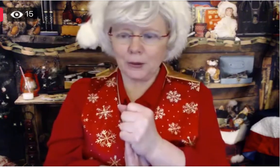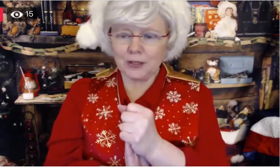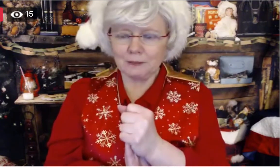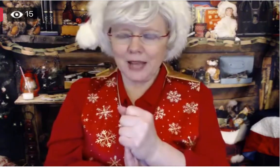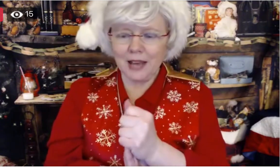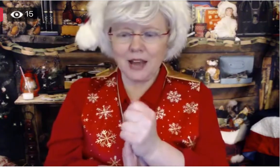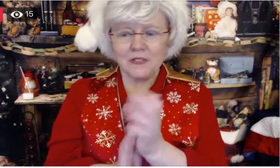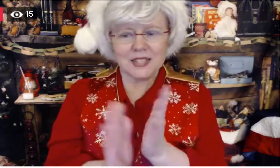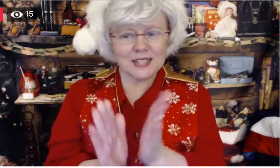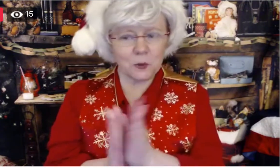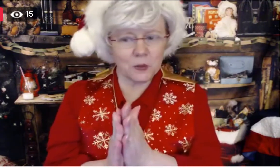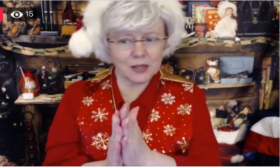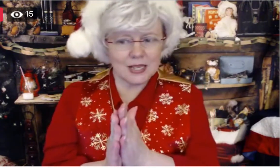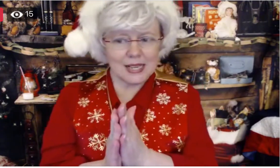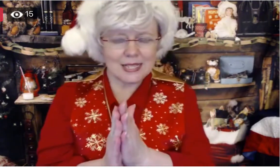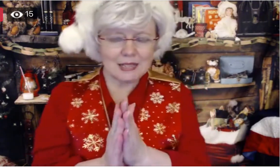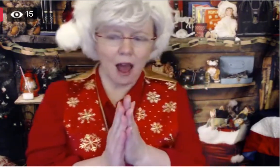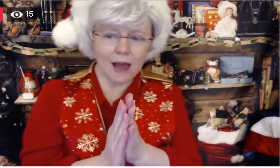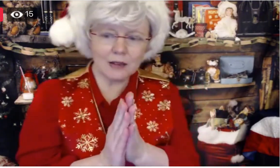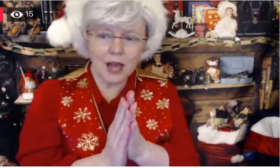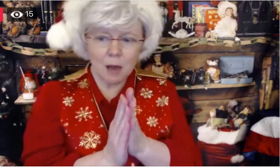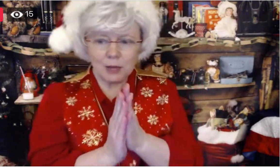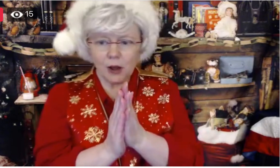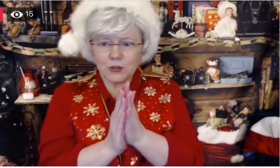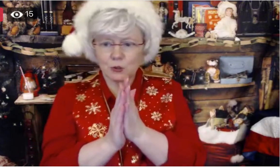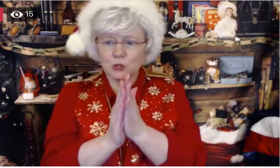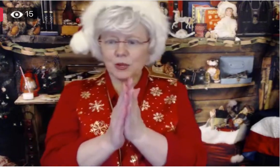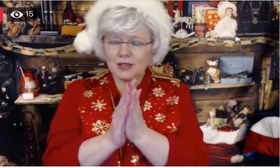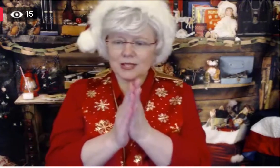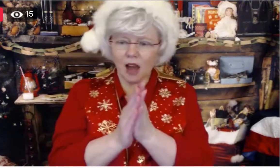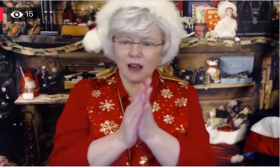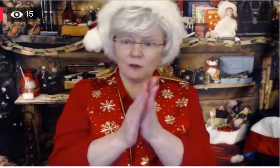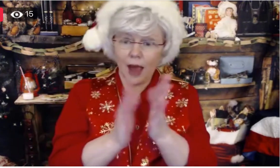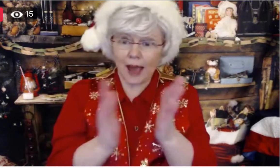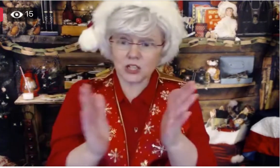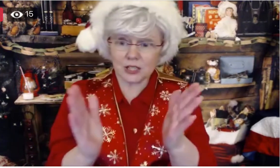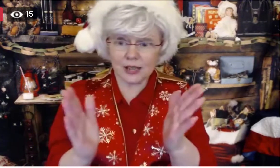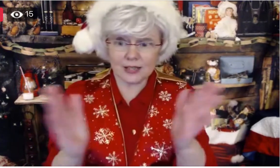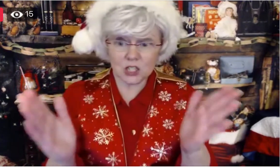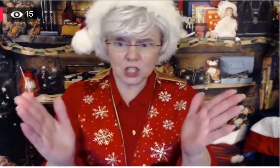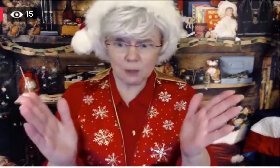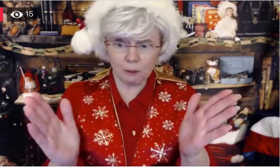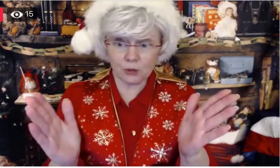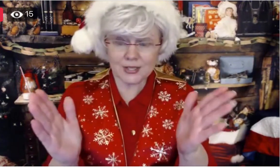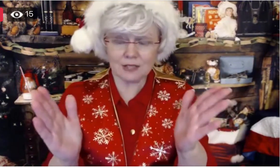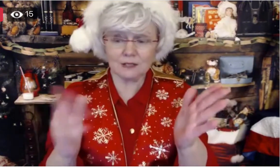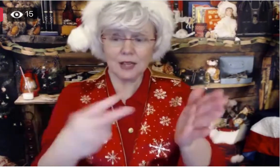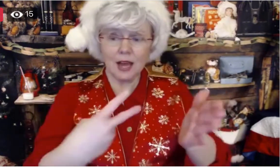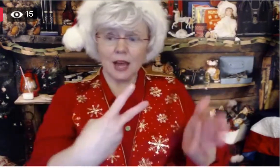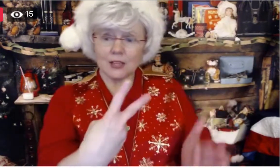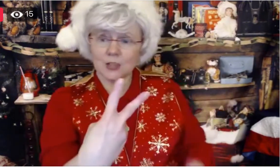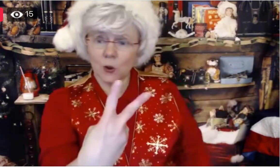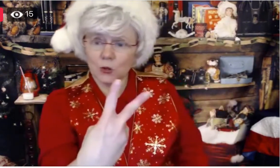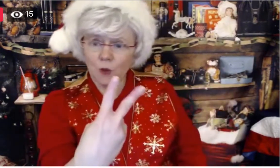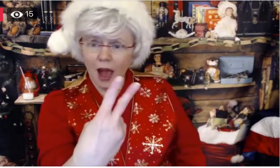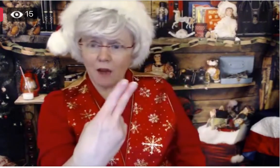Shepherd. Now, this is a really neat sign because we're doing a sign, actually, it's sheep person. So you have